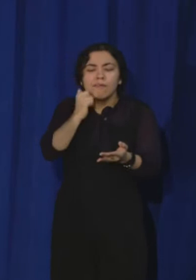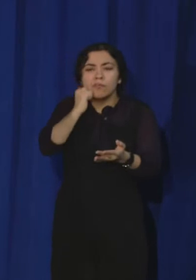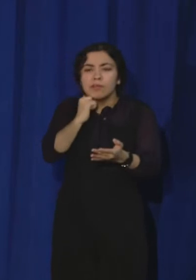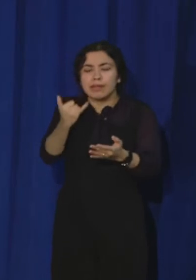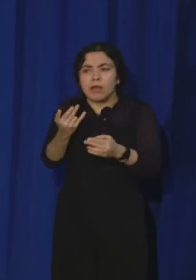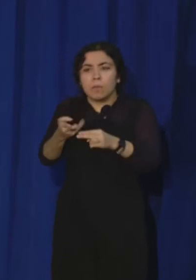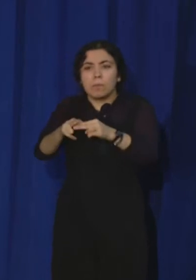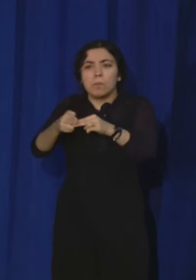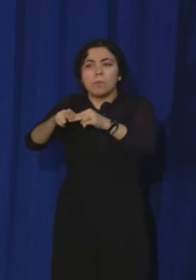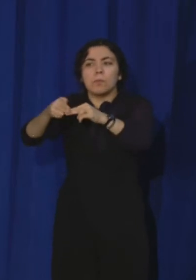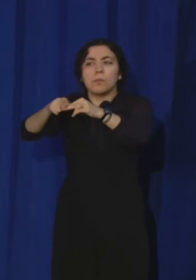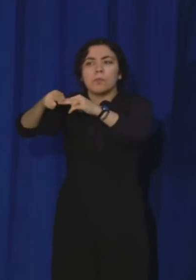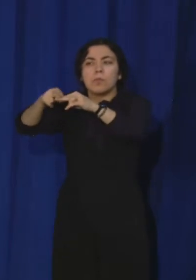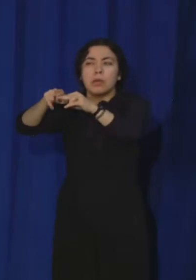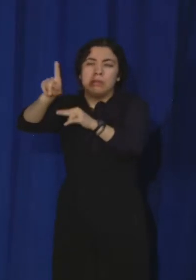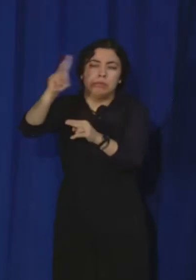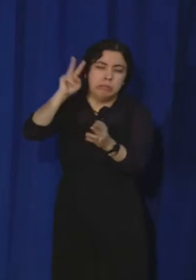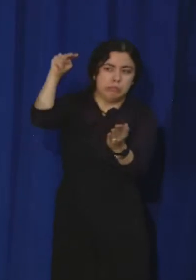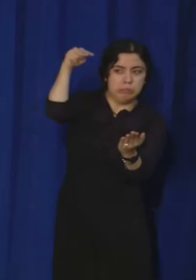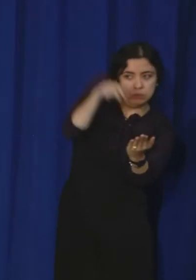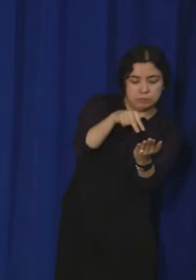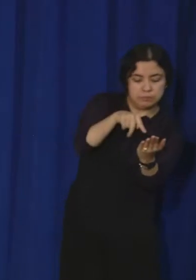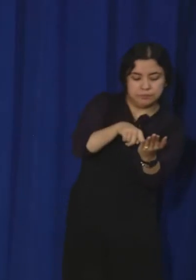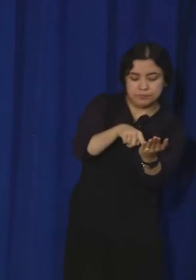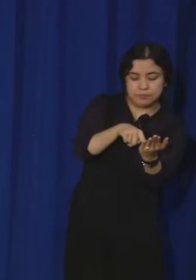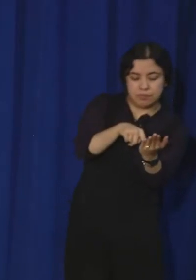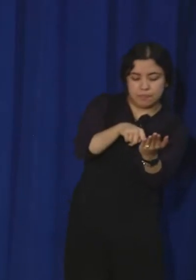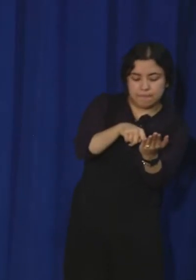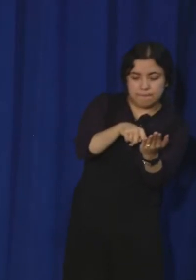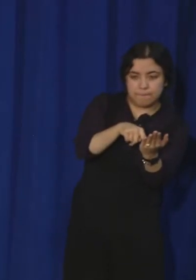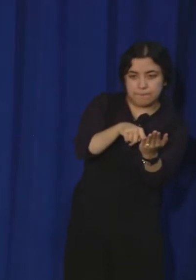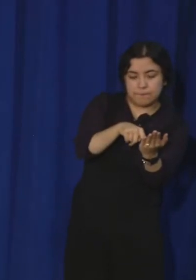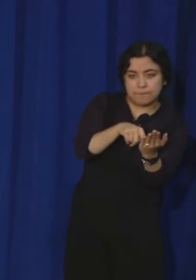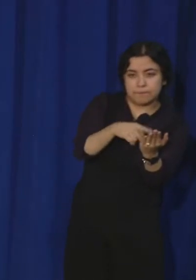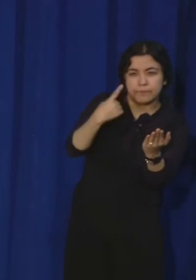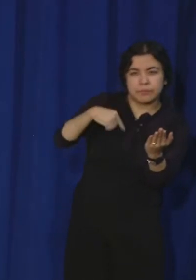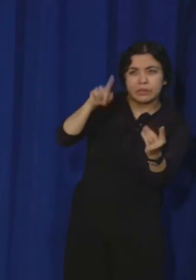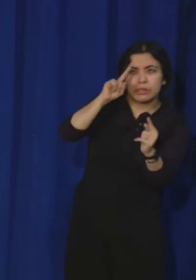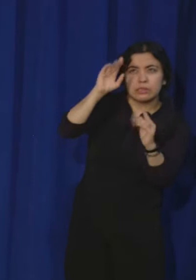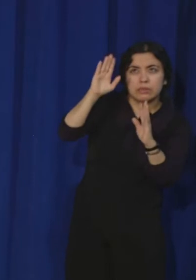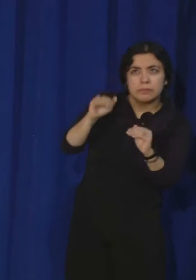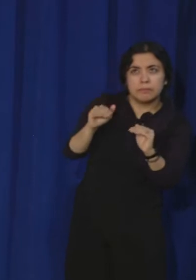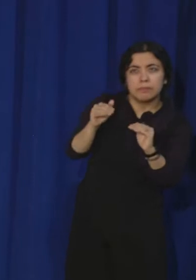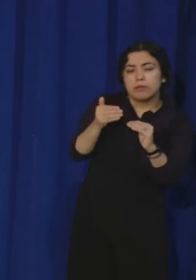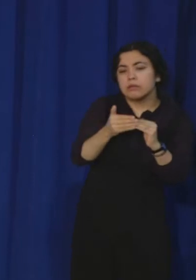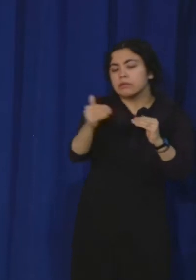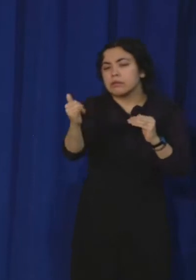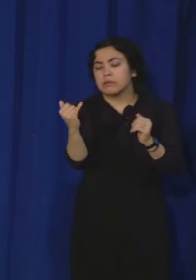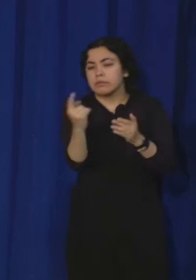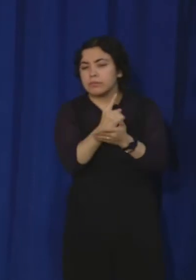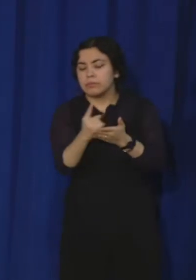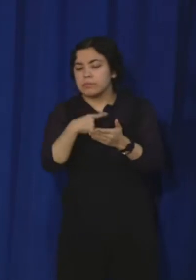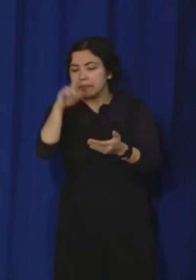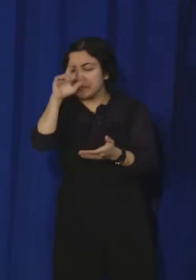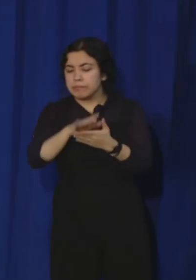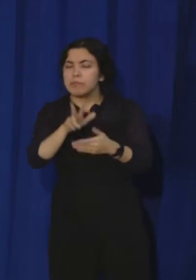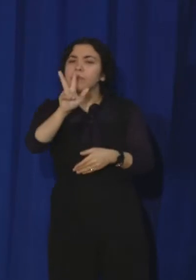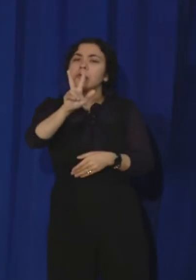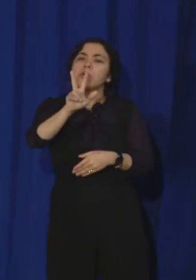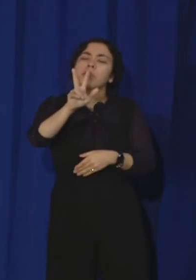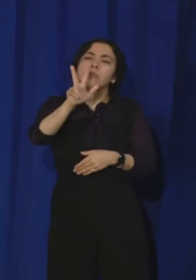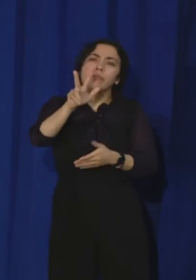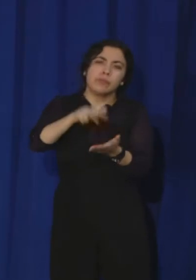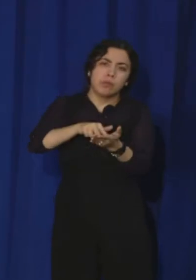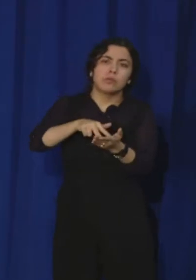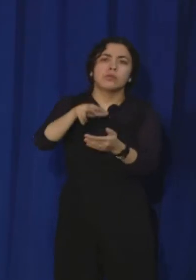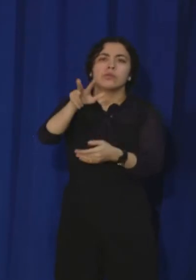let me just quickly check it here. We are anticipating, I believe this week, I believe 3,300